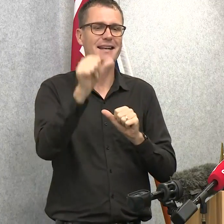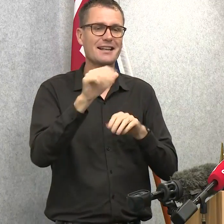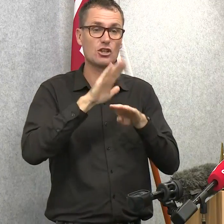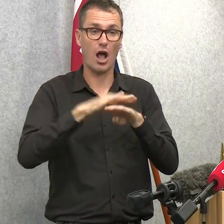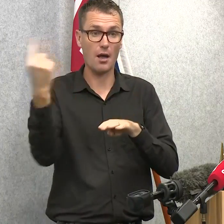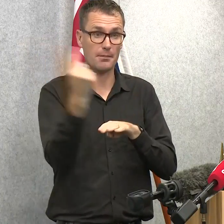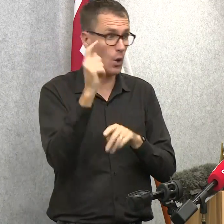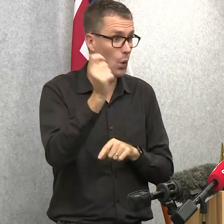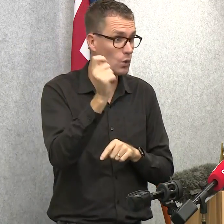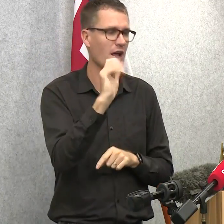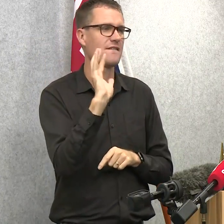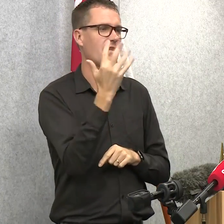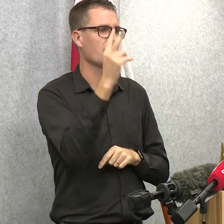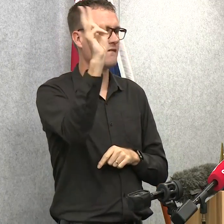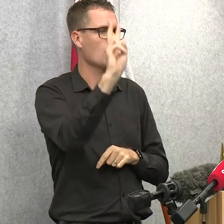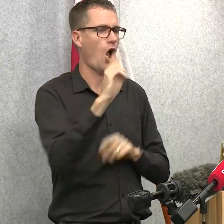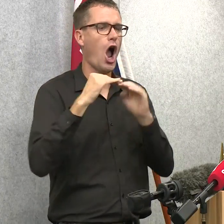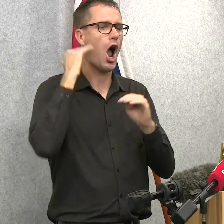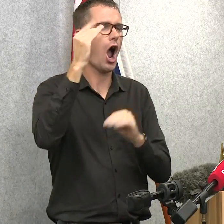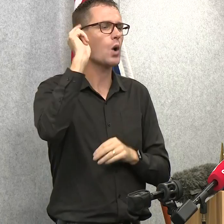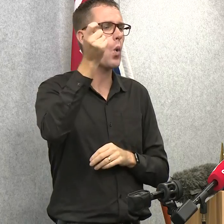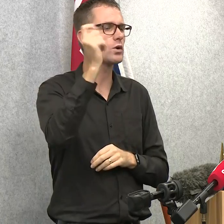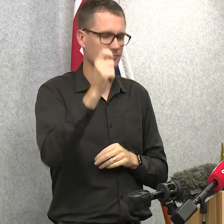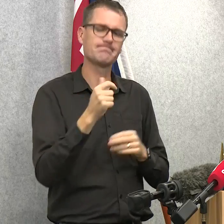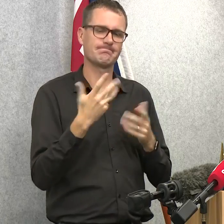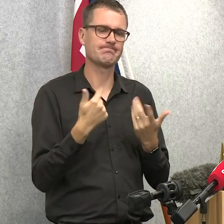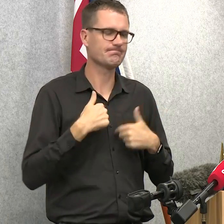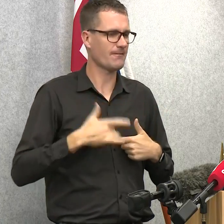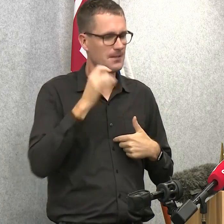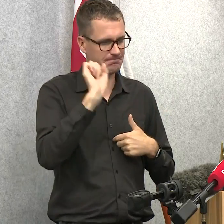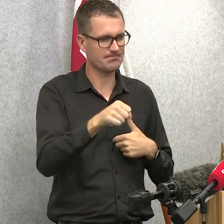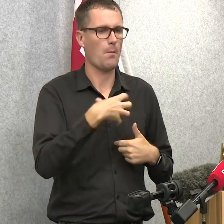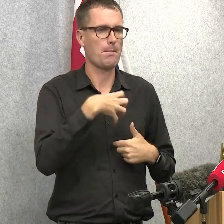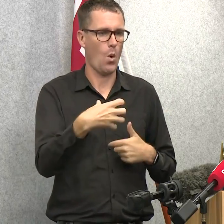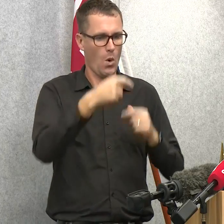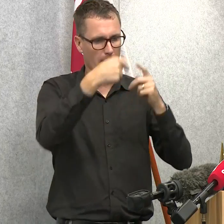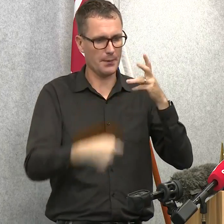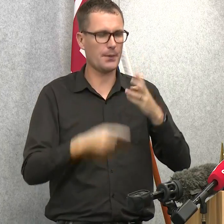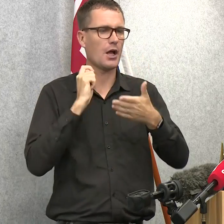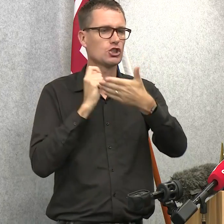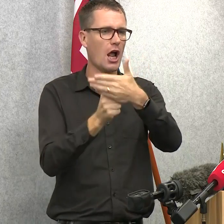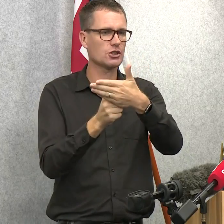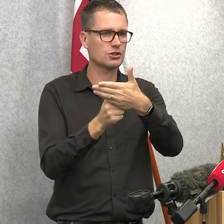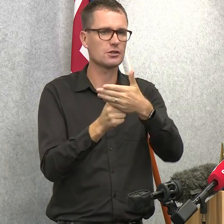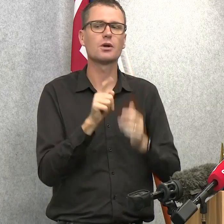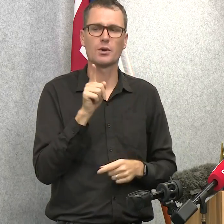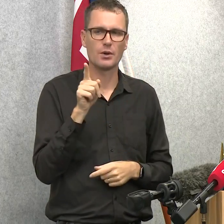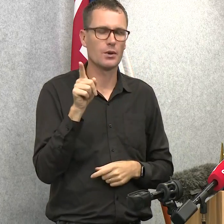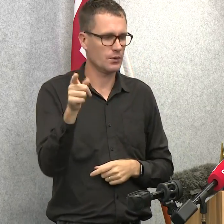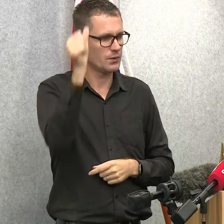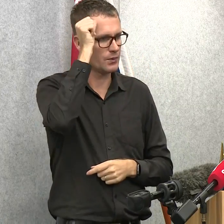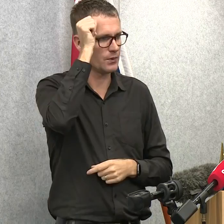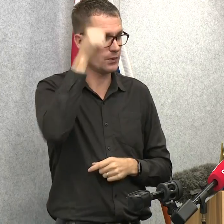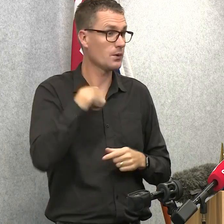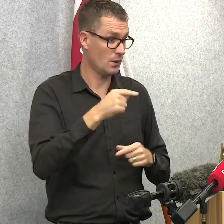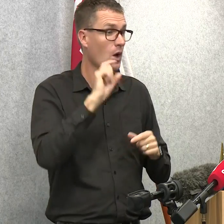undoubtedly be more charges. We're working towards, as you can imagine, a considerable number of the most